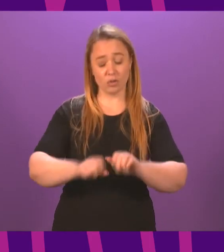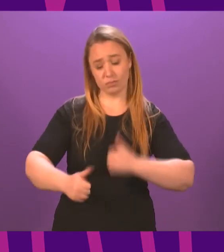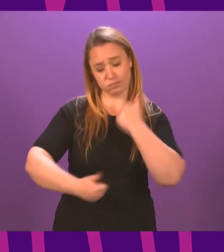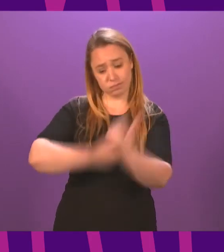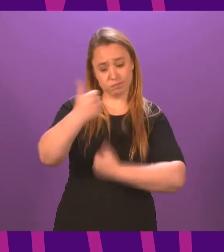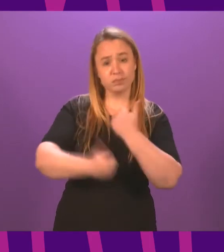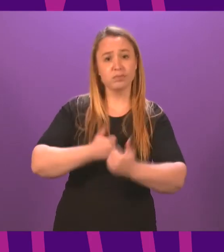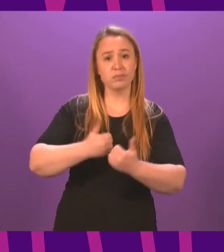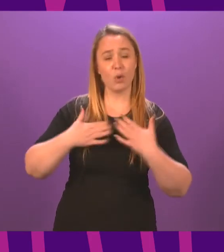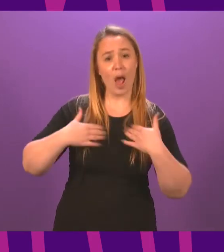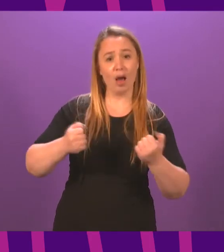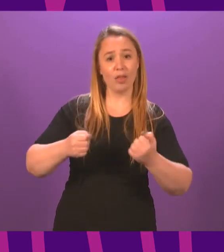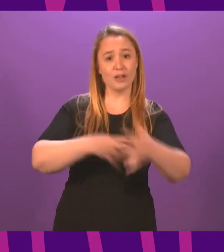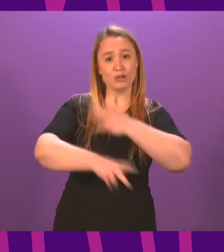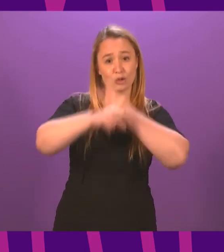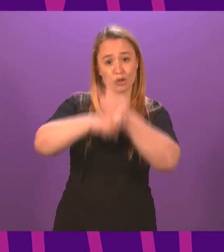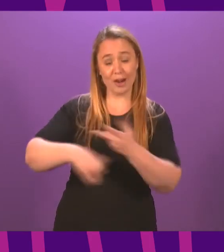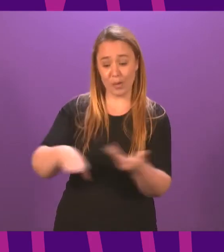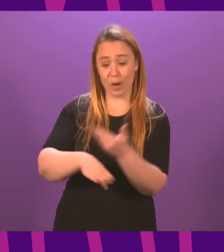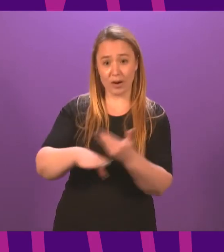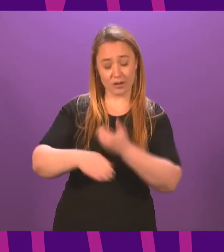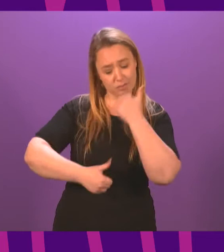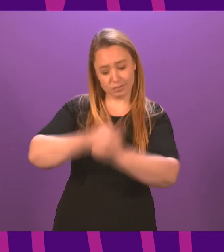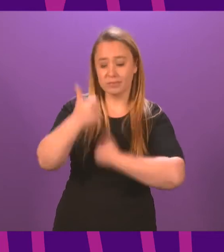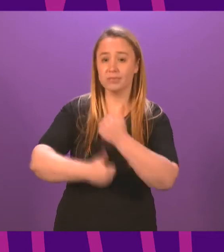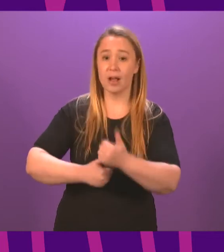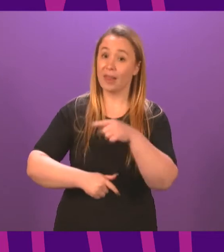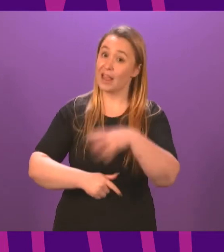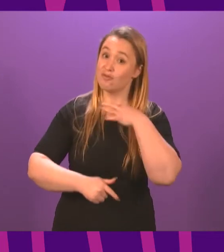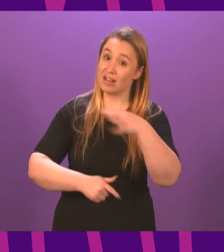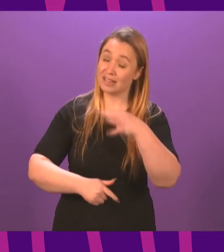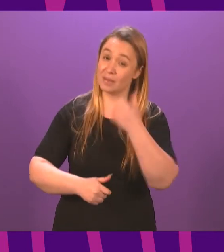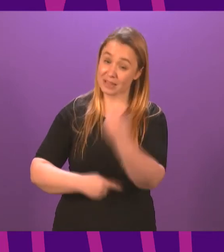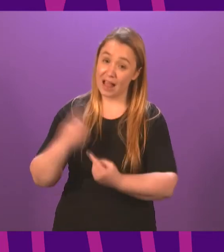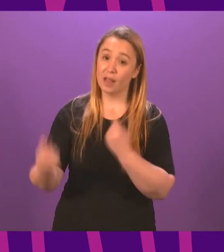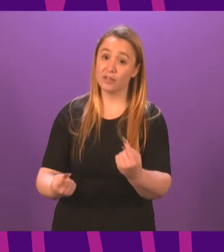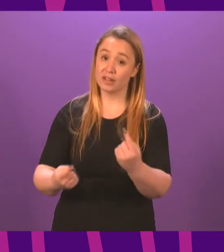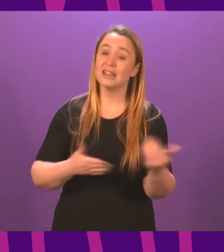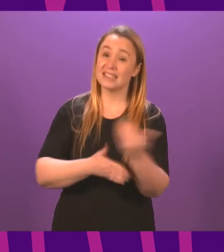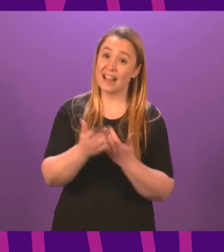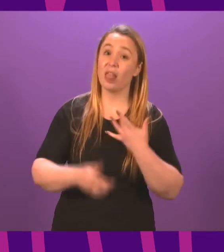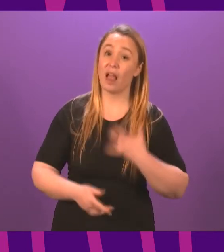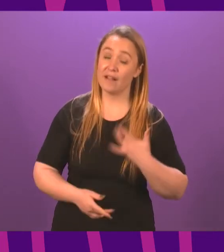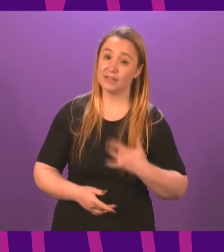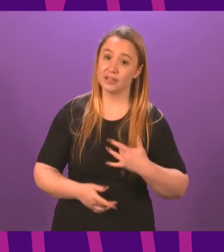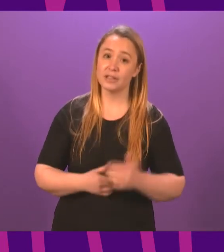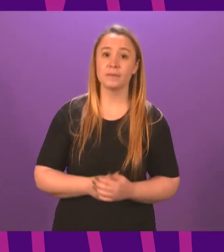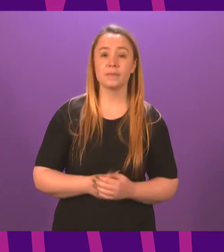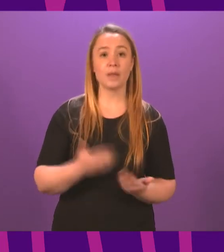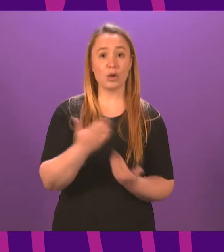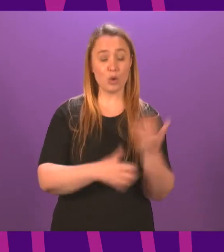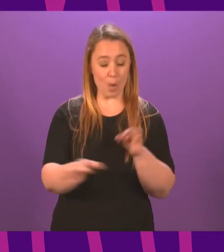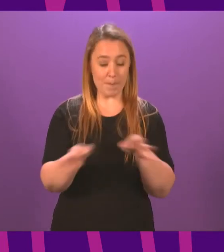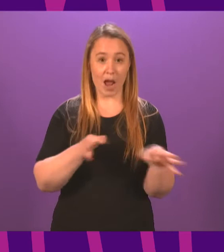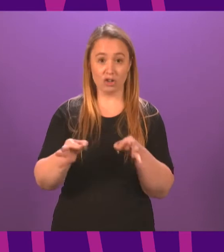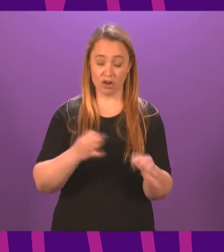health and social care workers who put themselves at risk to save lives. As I've said, we note all of the new measures set out this